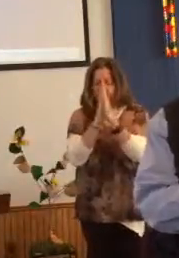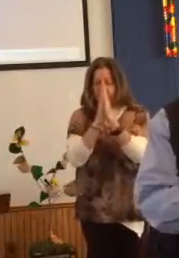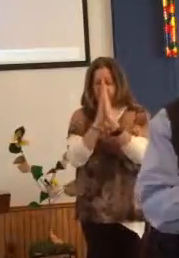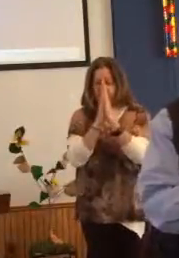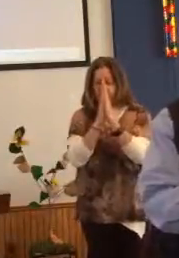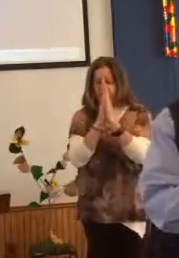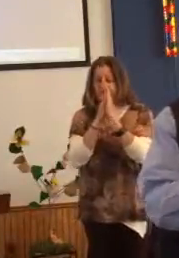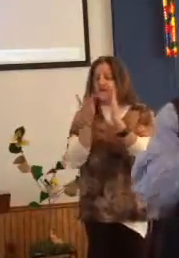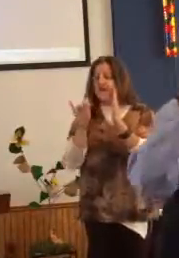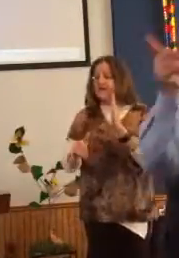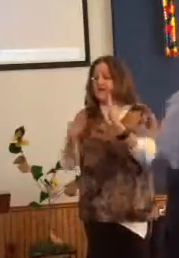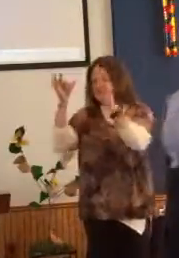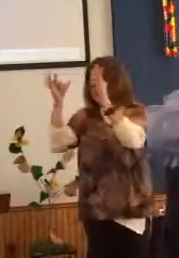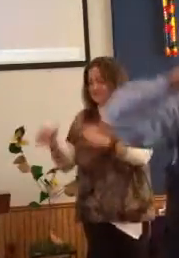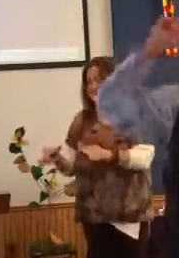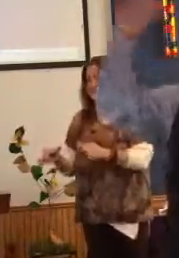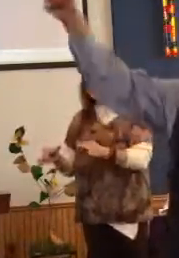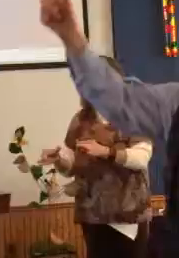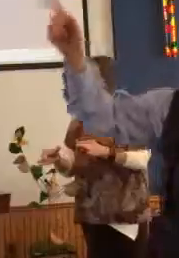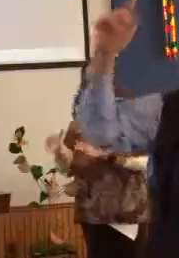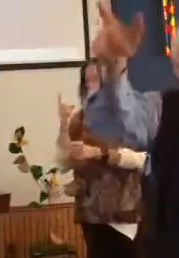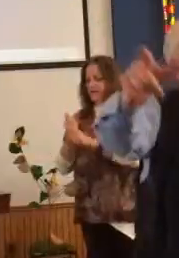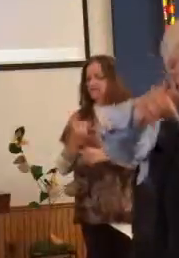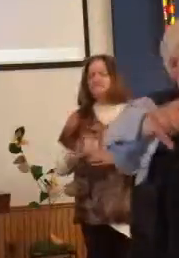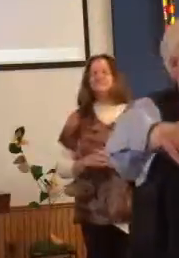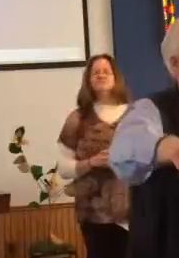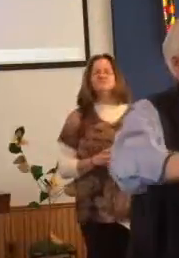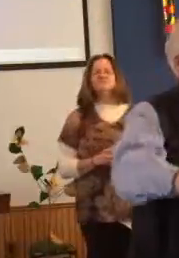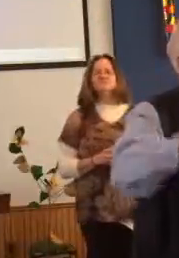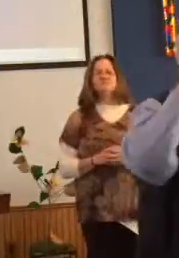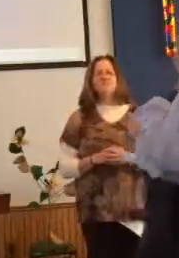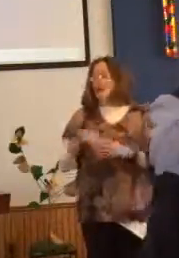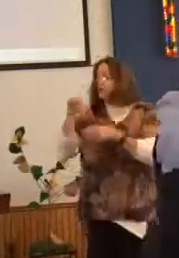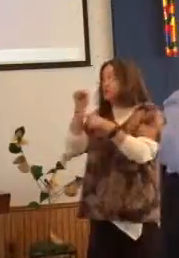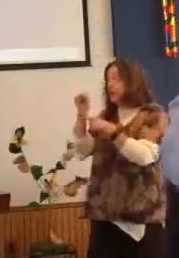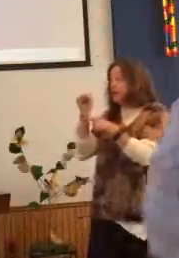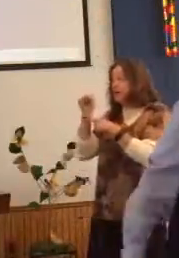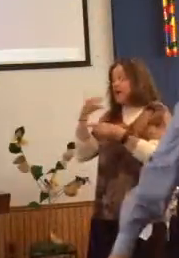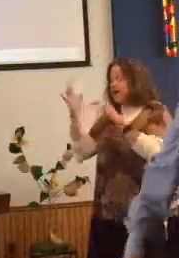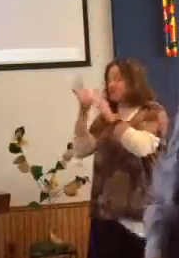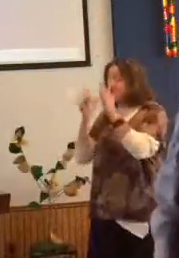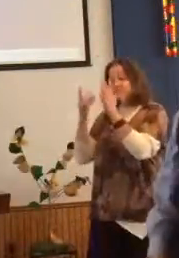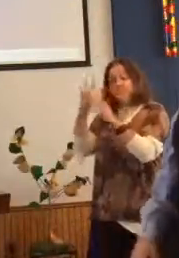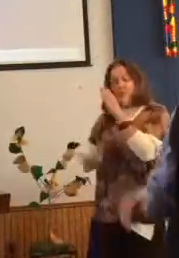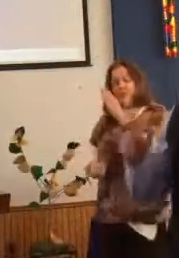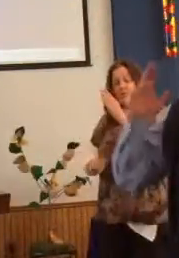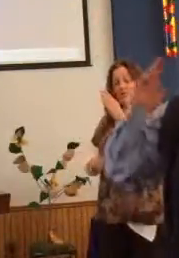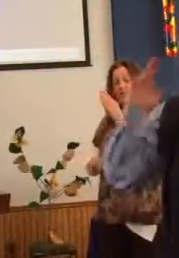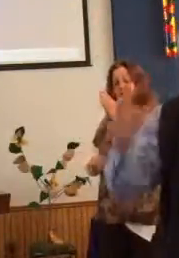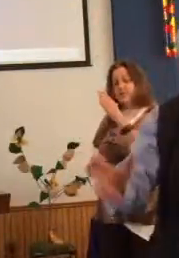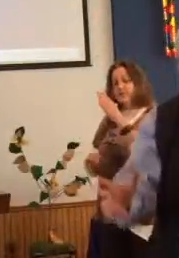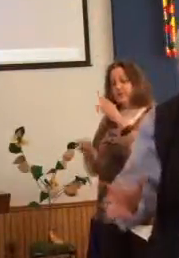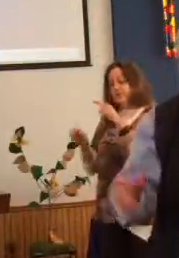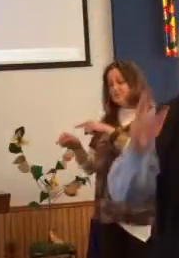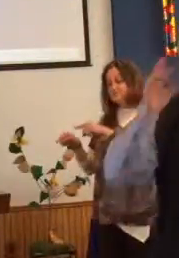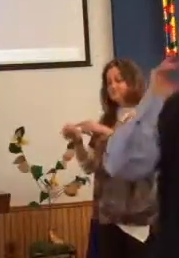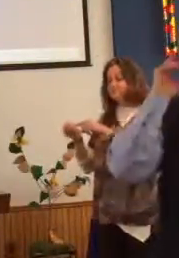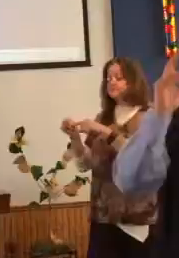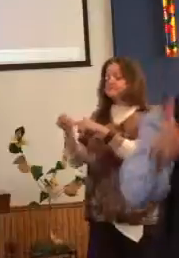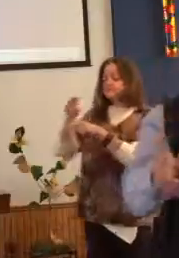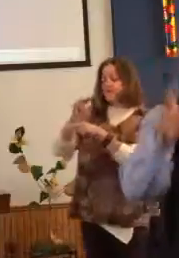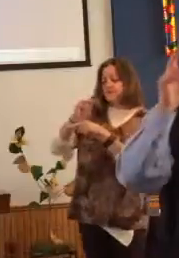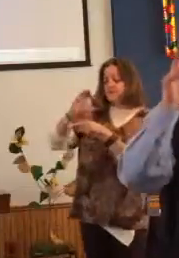made. In any case, like Stripe and like Jesus, Milwaukee MCC is